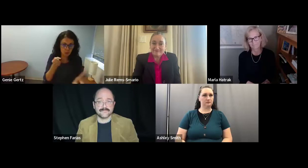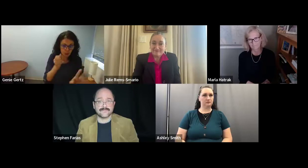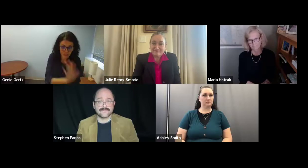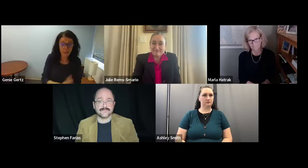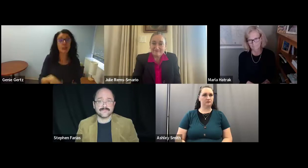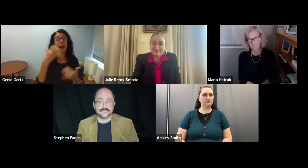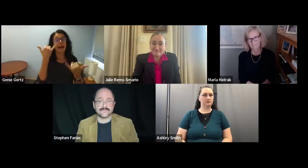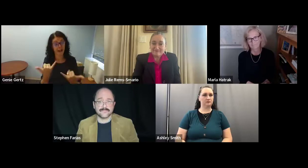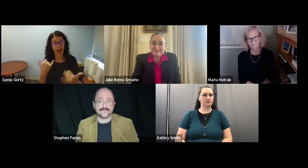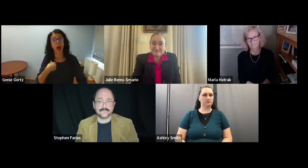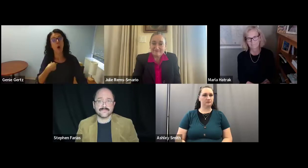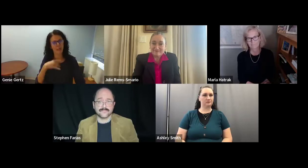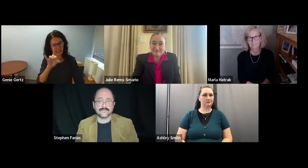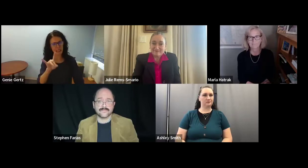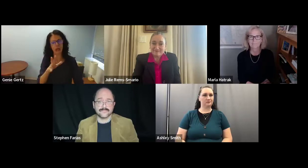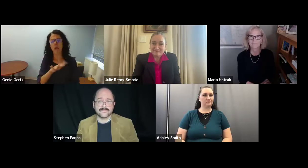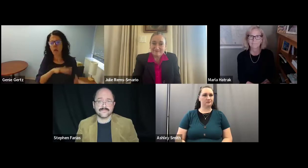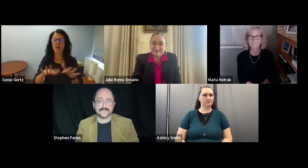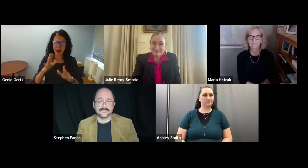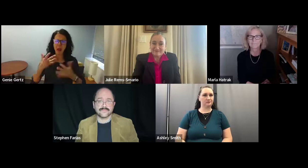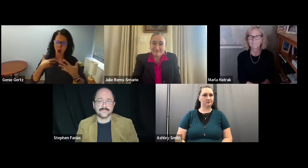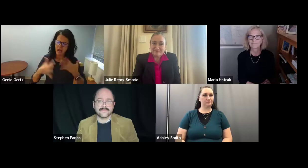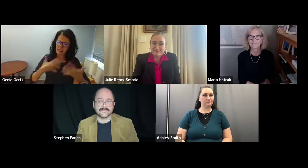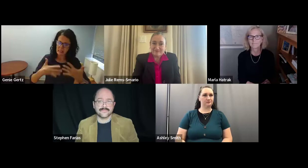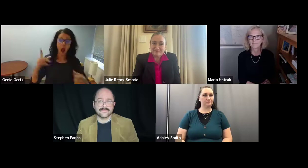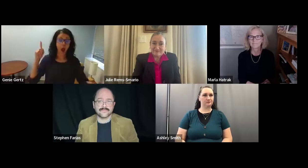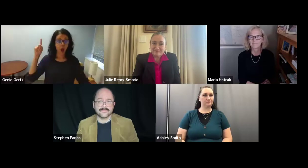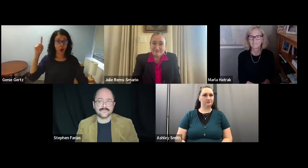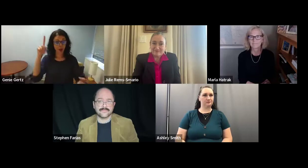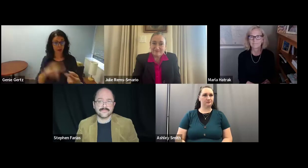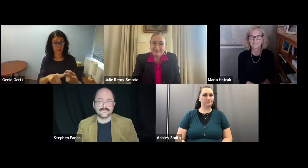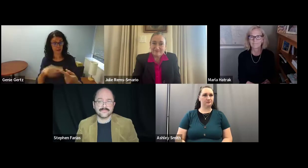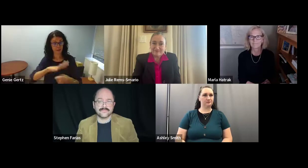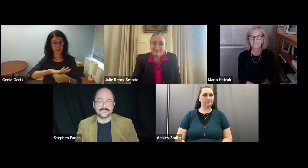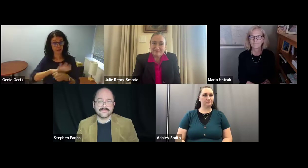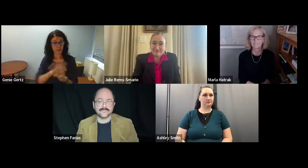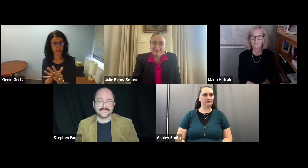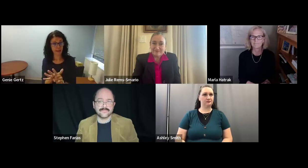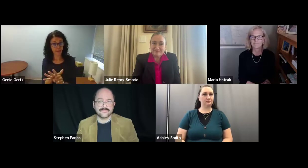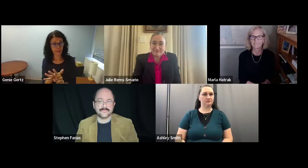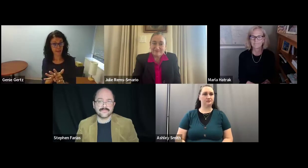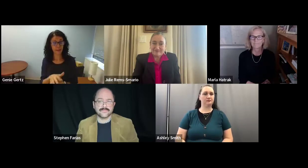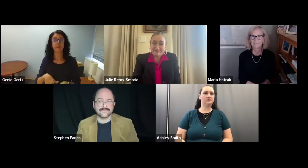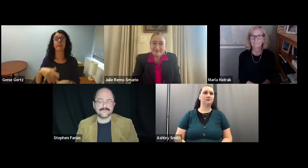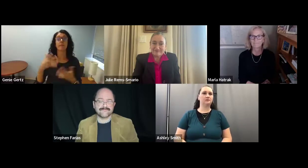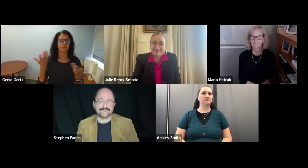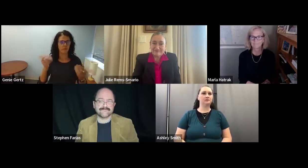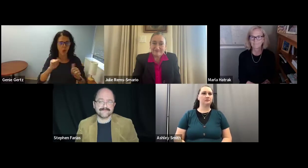given exposure to language appropriately. So I went through doing my studies, and then we had